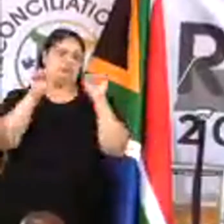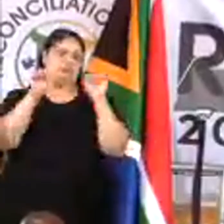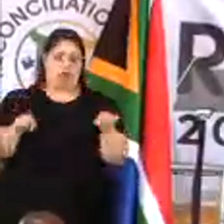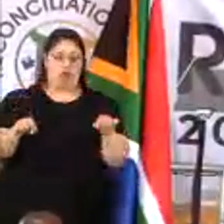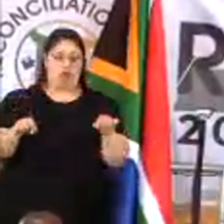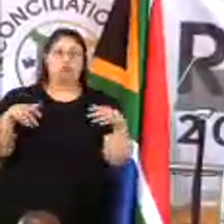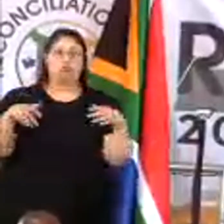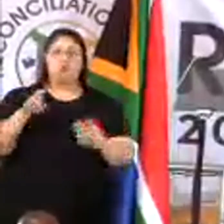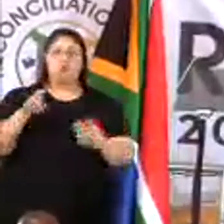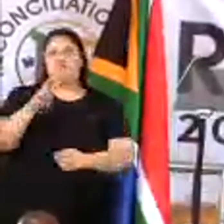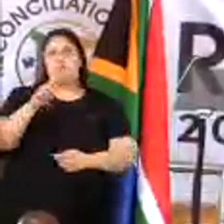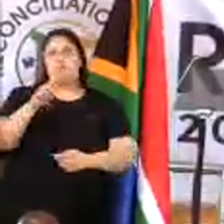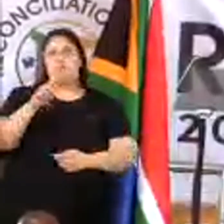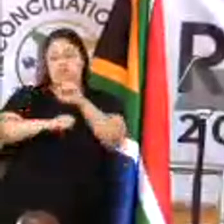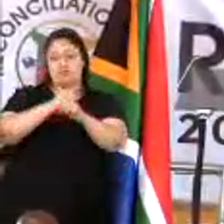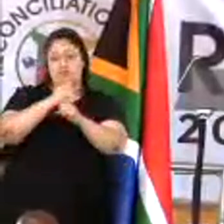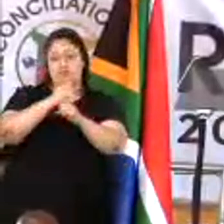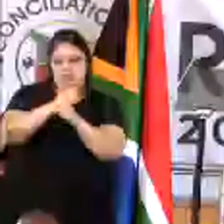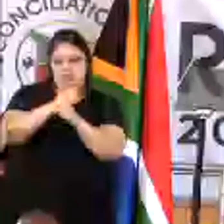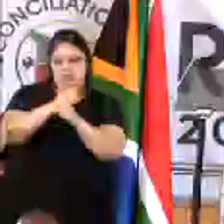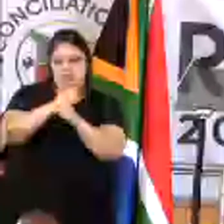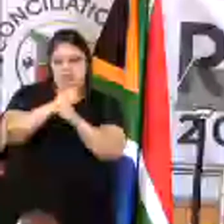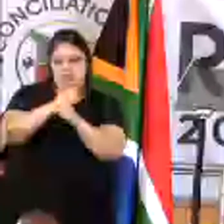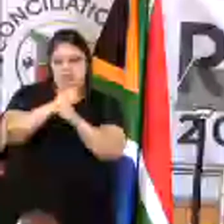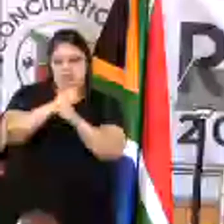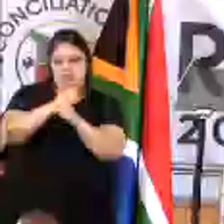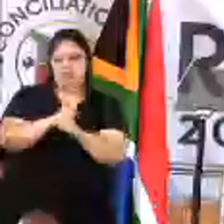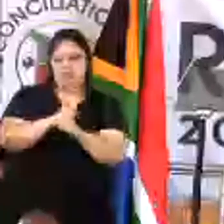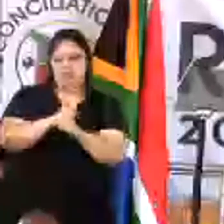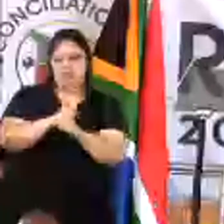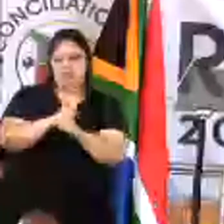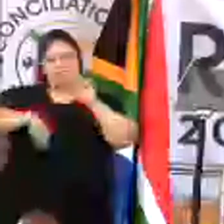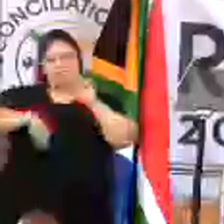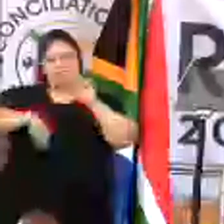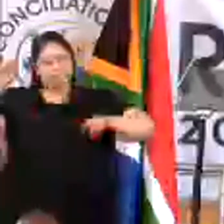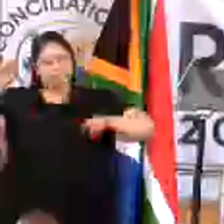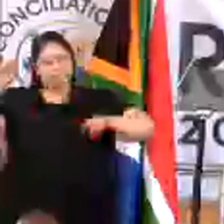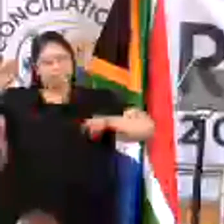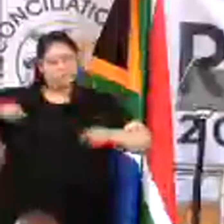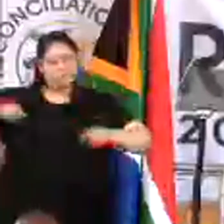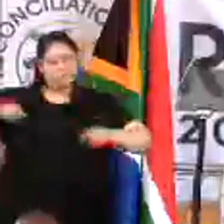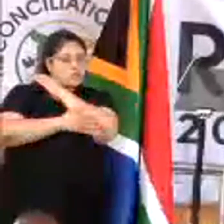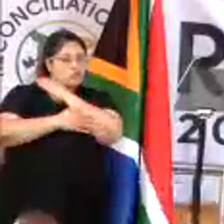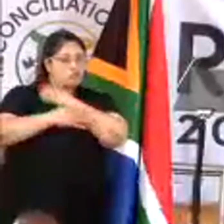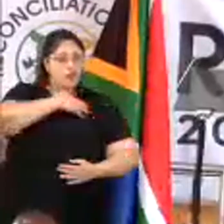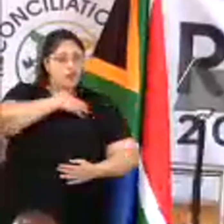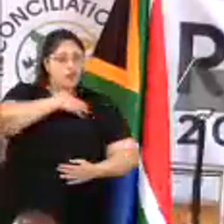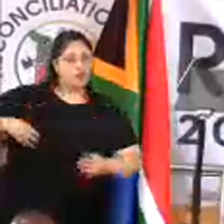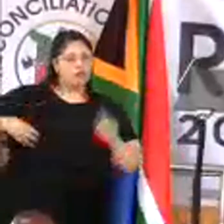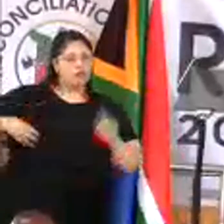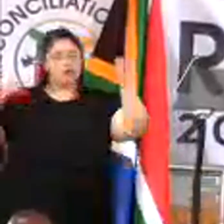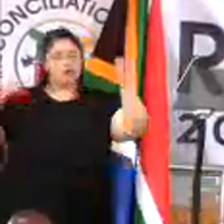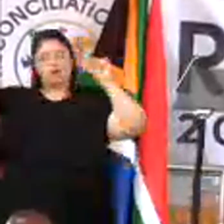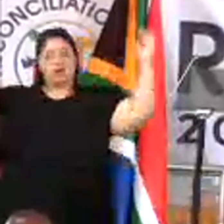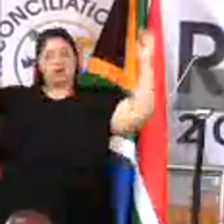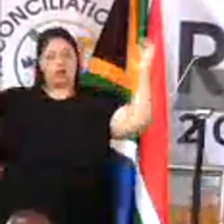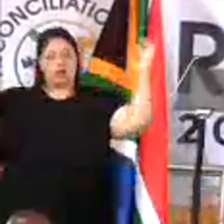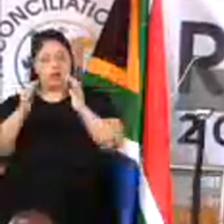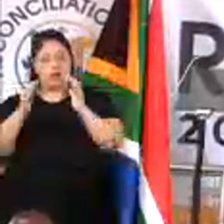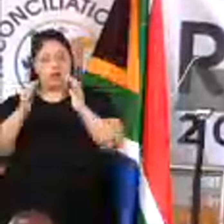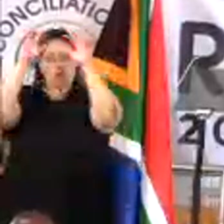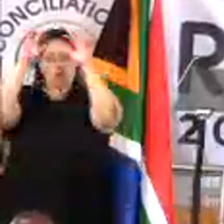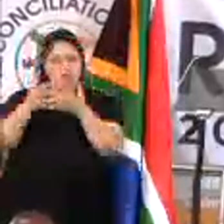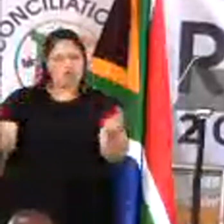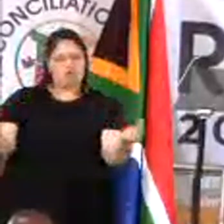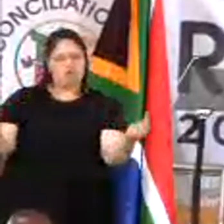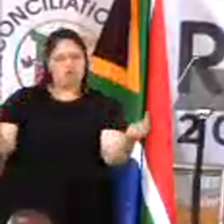in November next year, the various presidents from around the world will come together